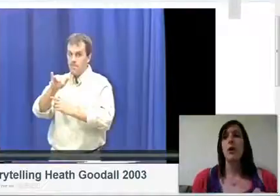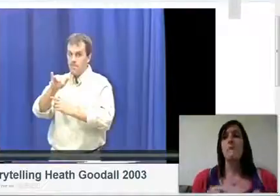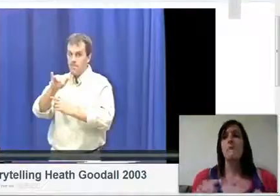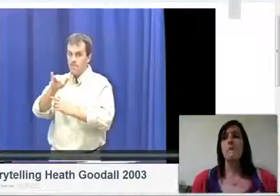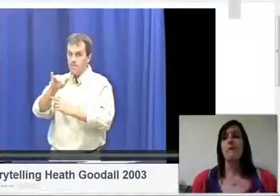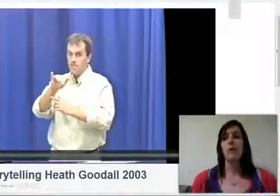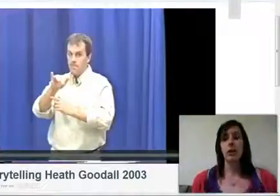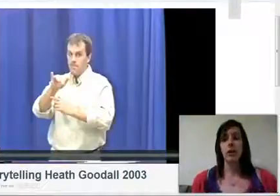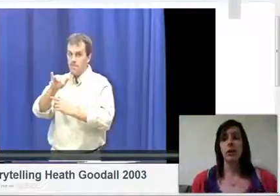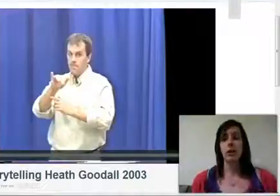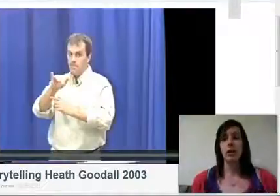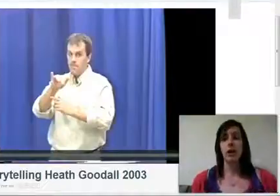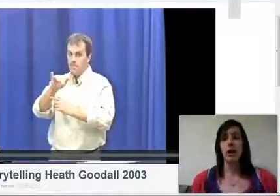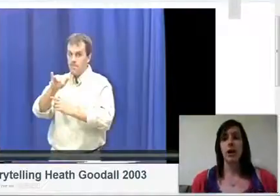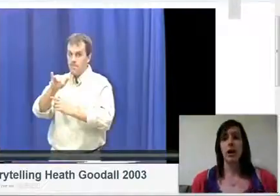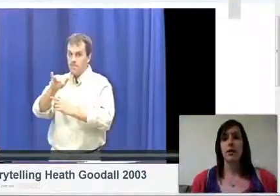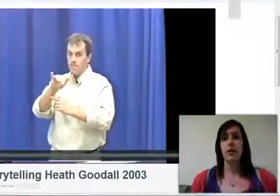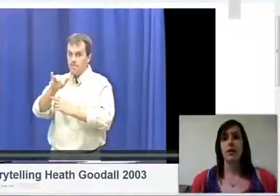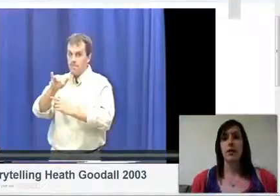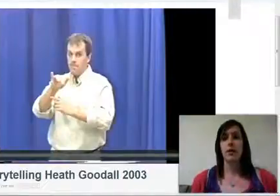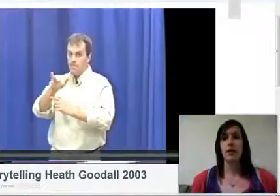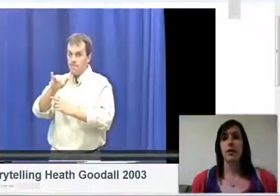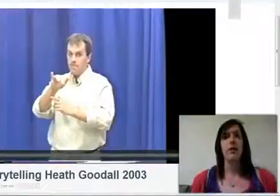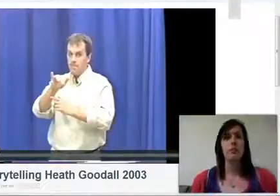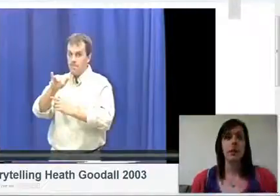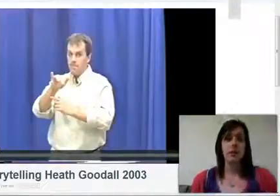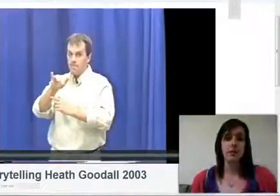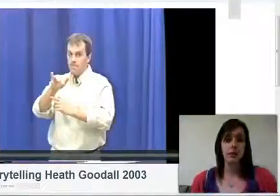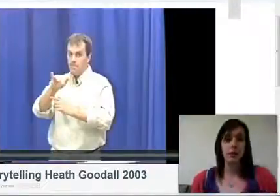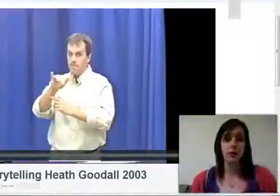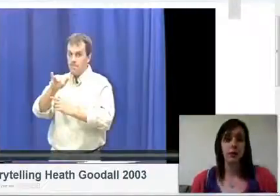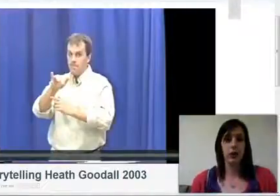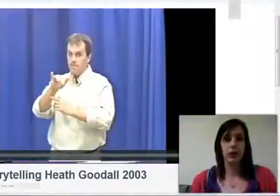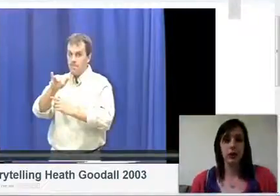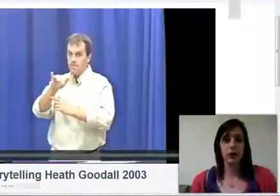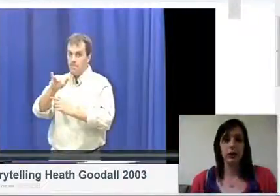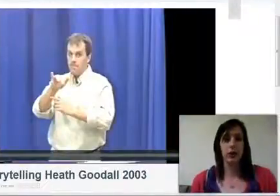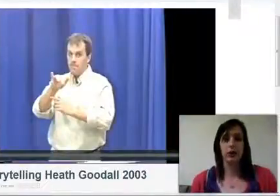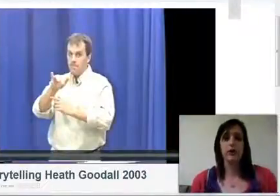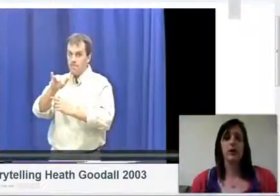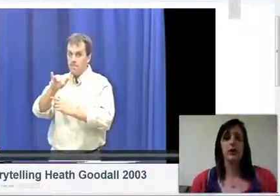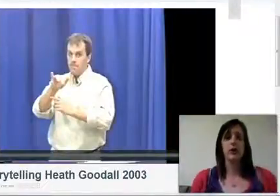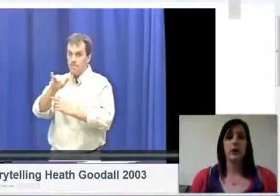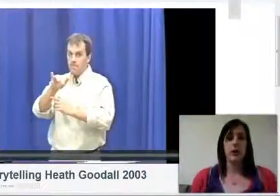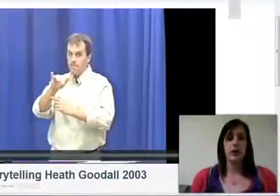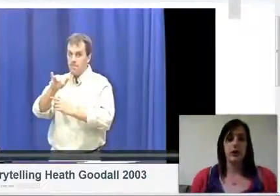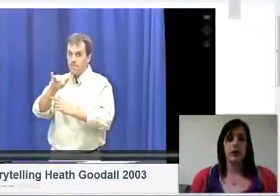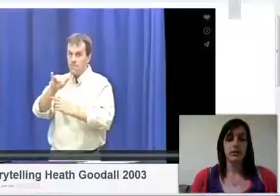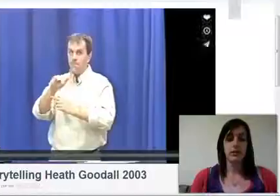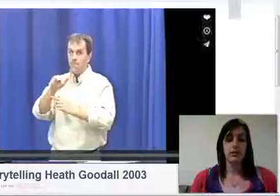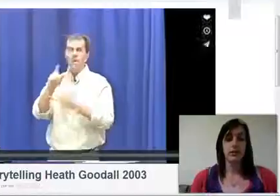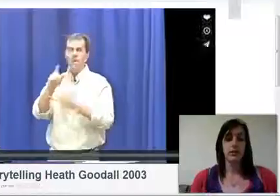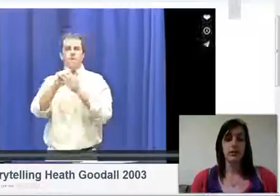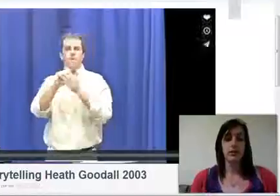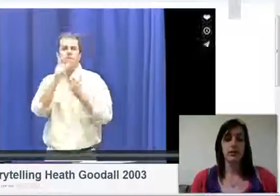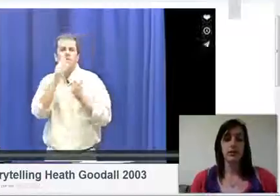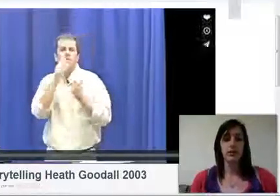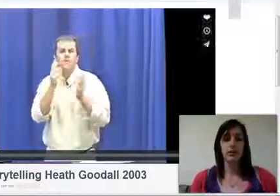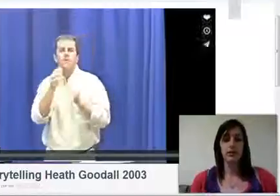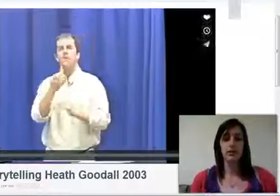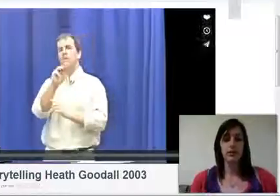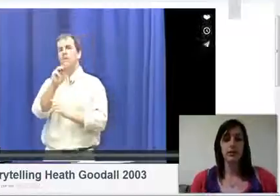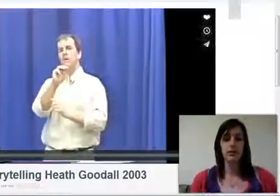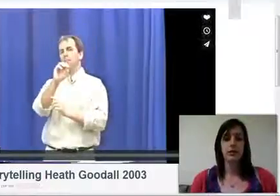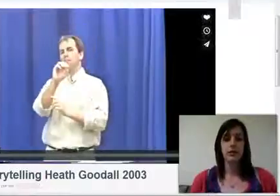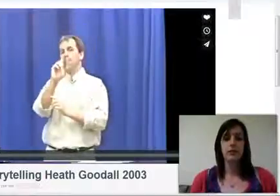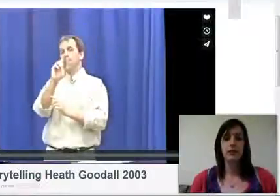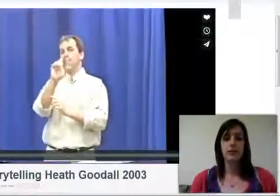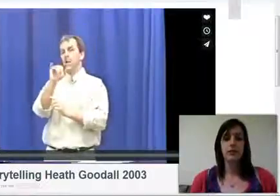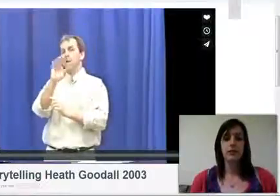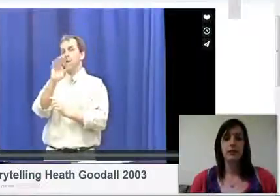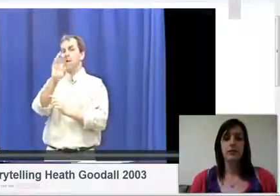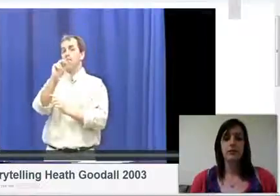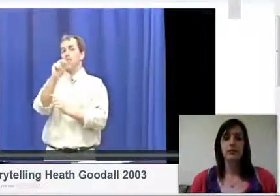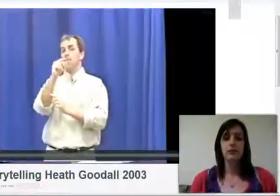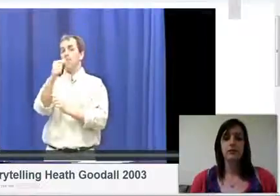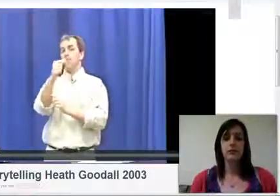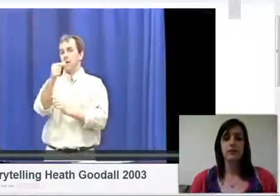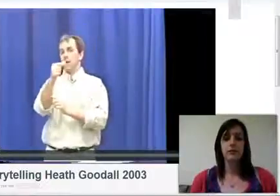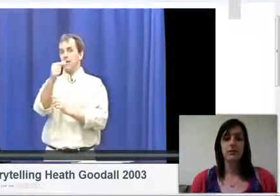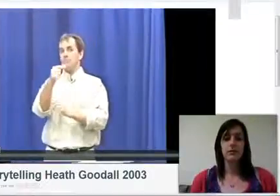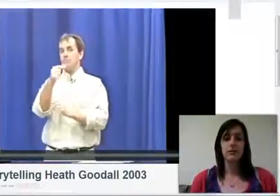intonation mimic the pausing that occurs in his signing.